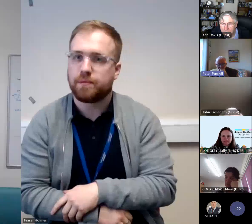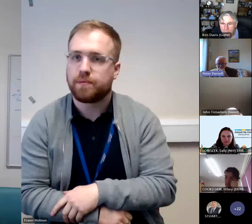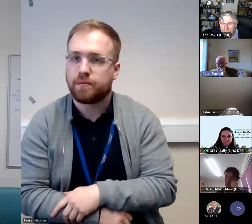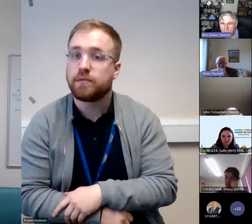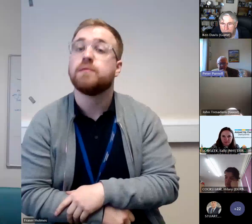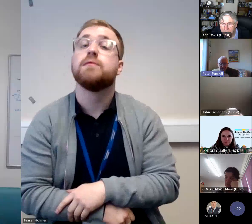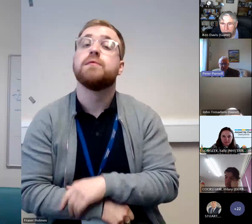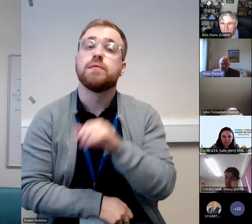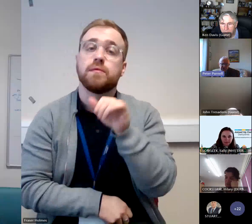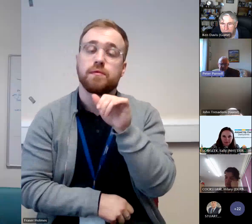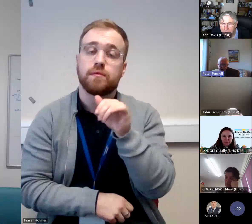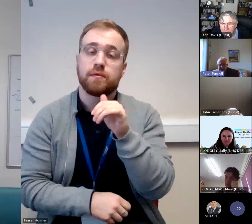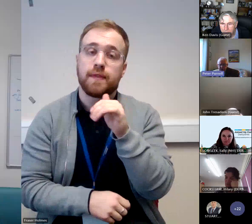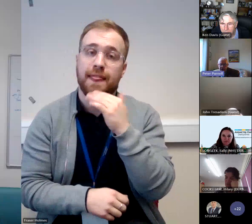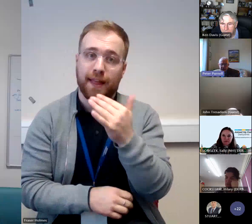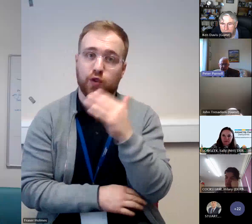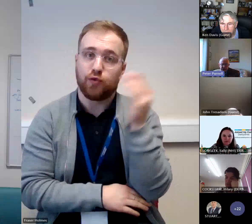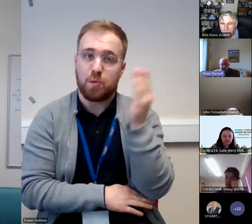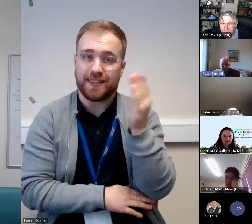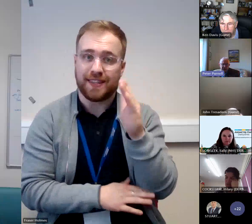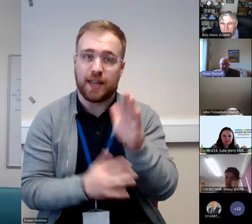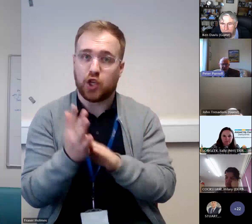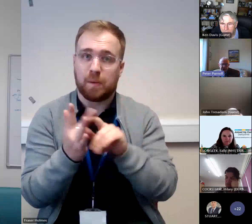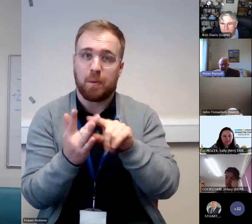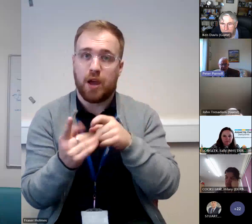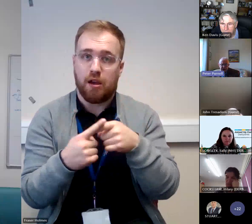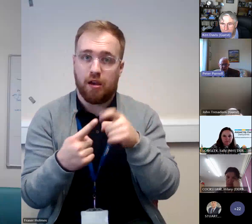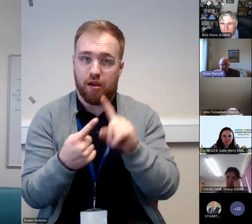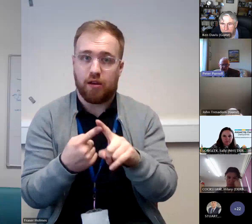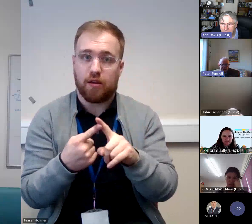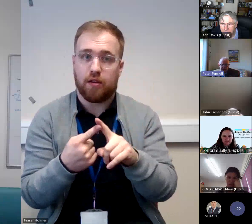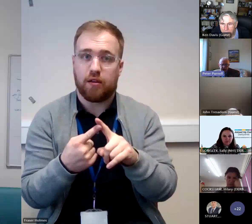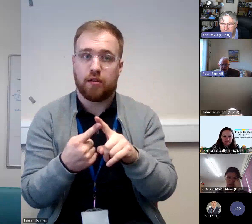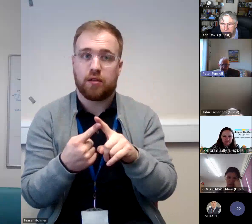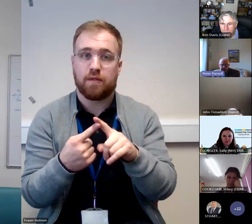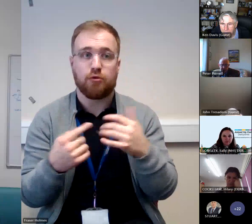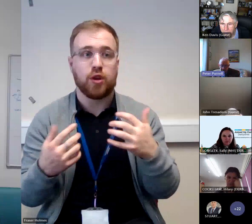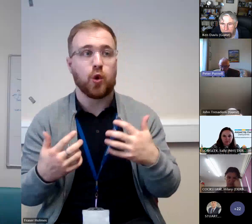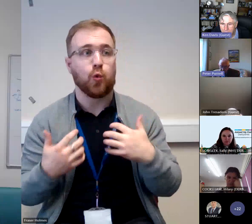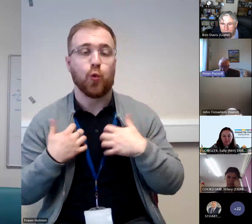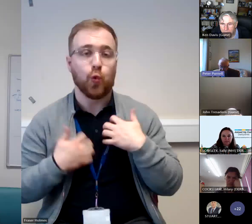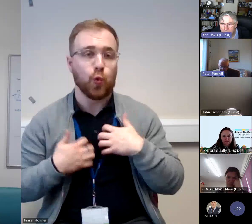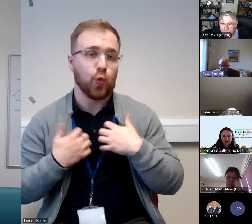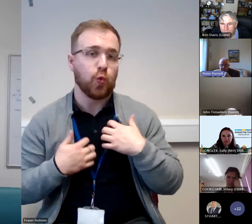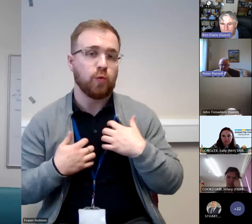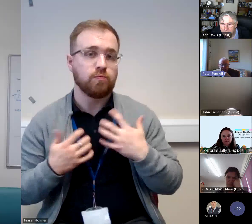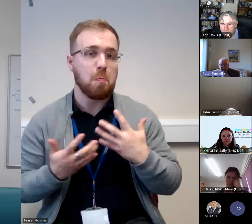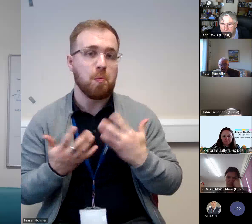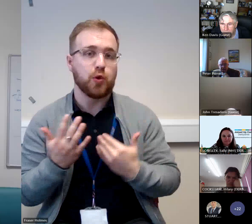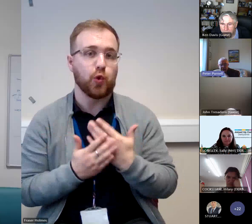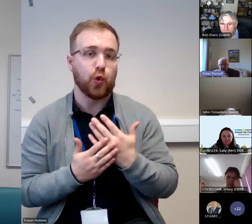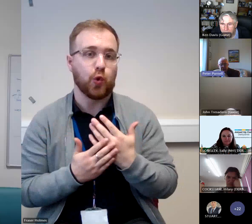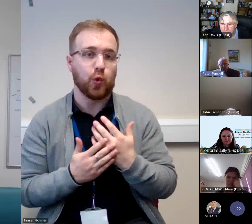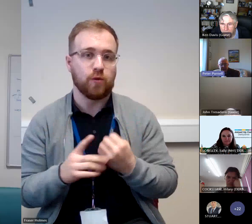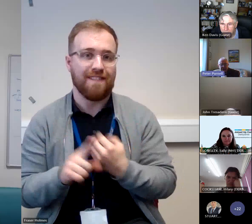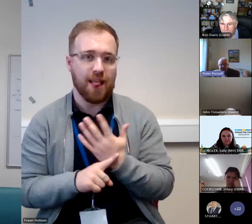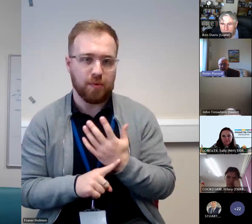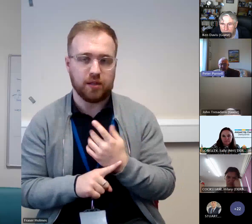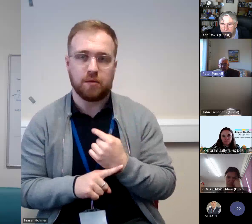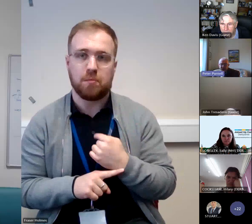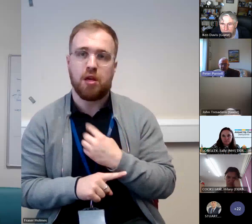Yes, thanks for the presentation, Mike. It's a very encouraging development, but £30